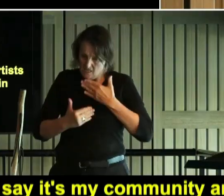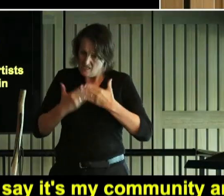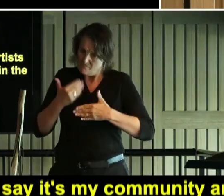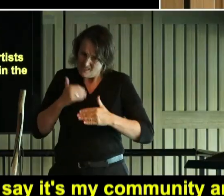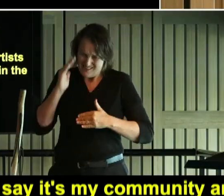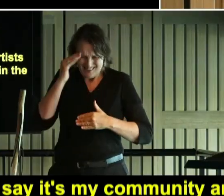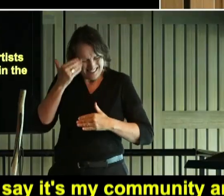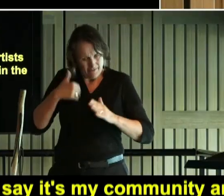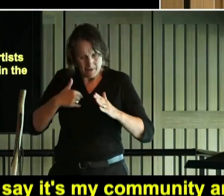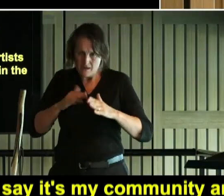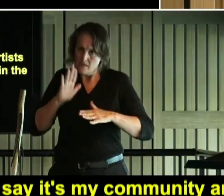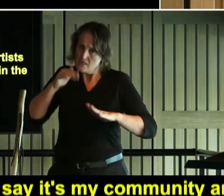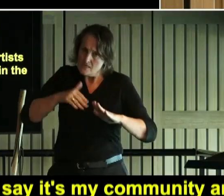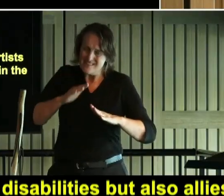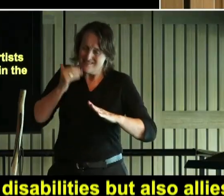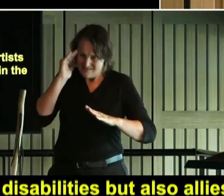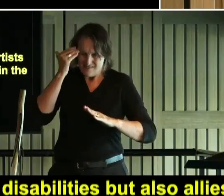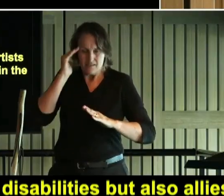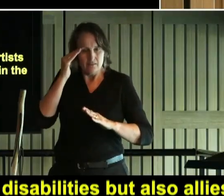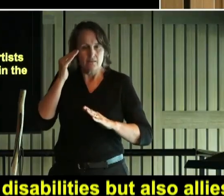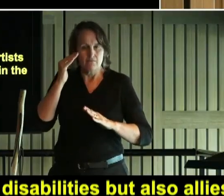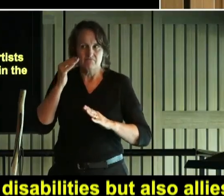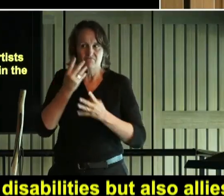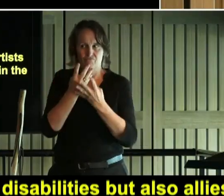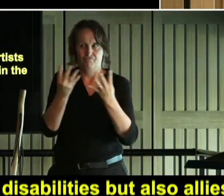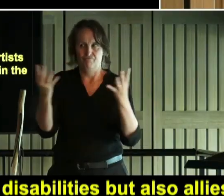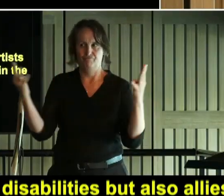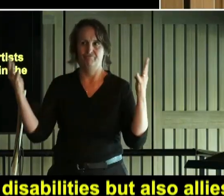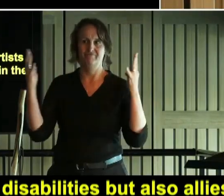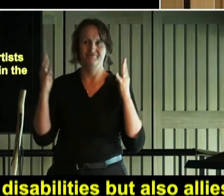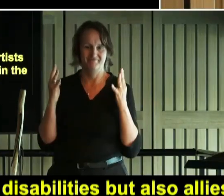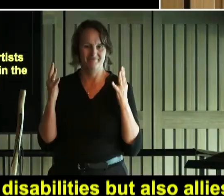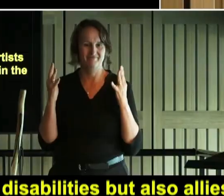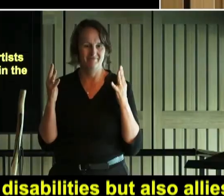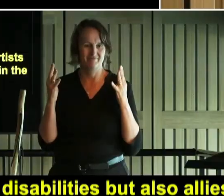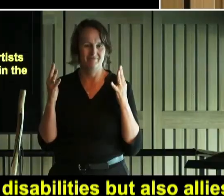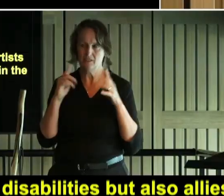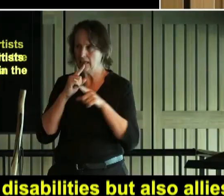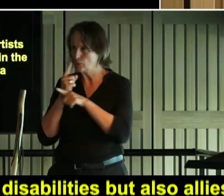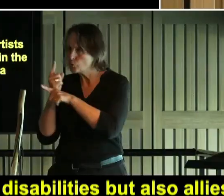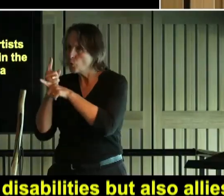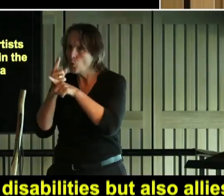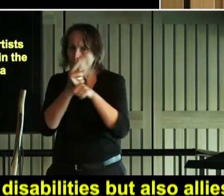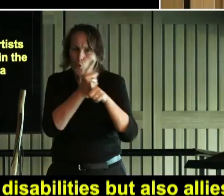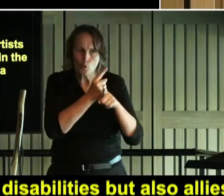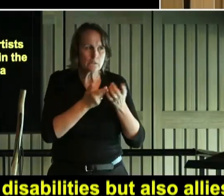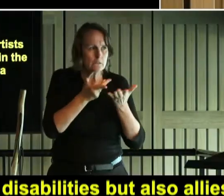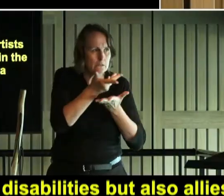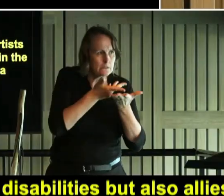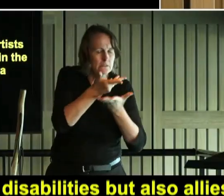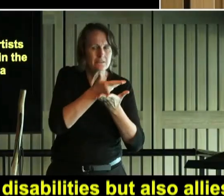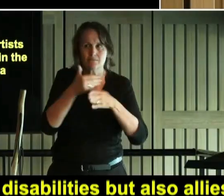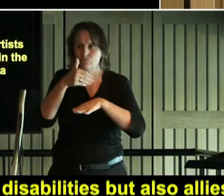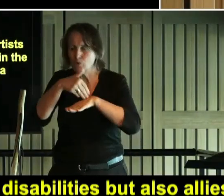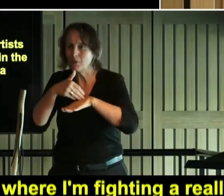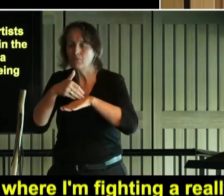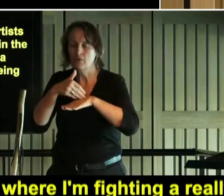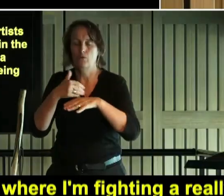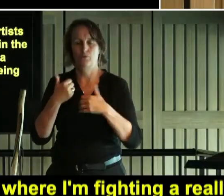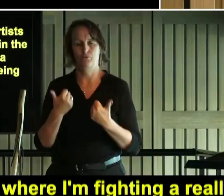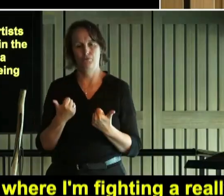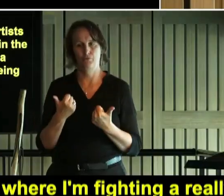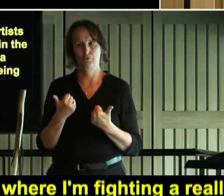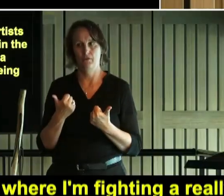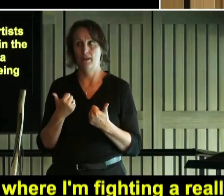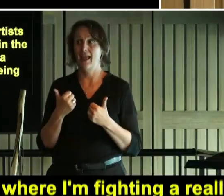I'm fighting a really big fight, I think it's all of those people being there to talk to, discuss problems, and also I